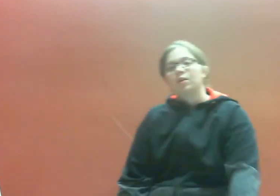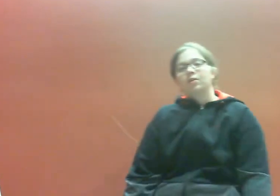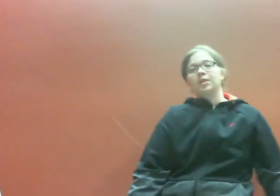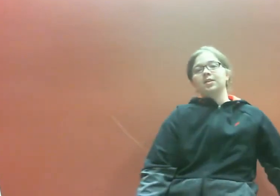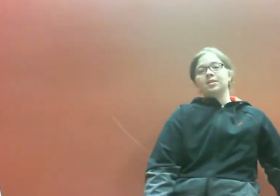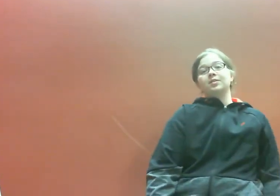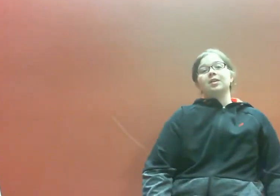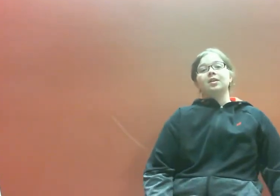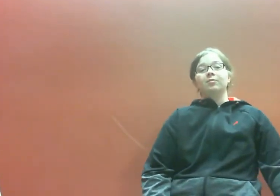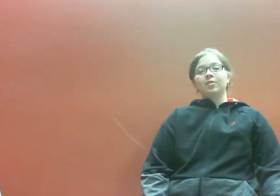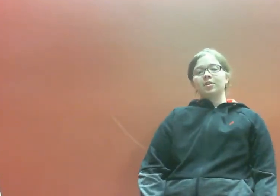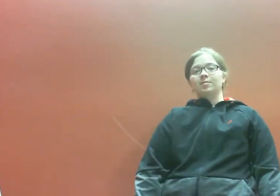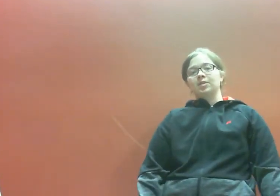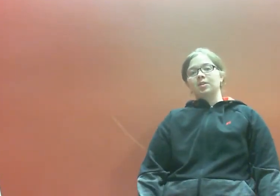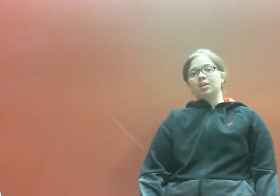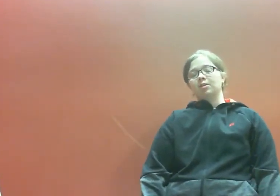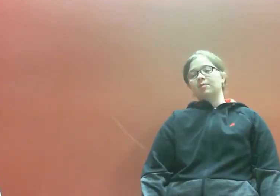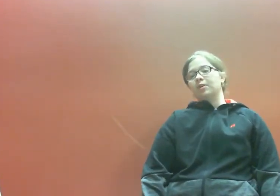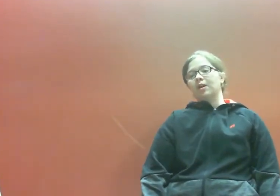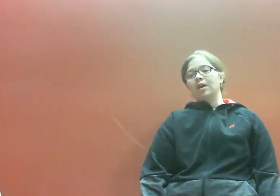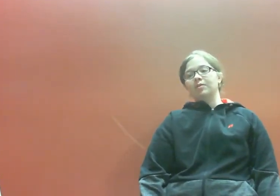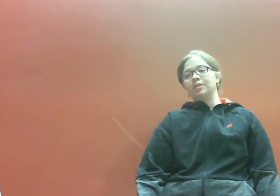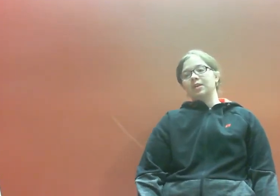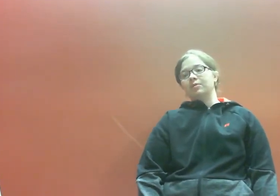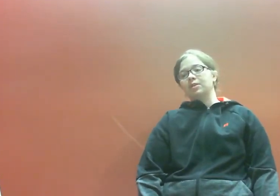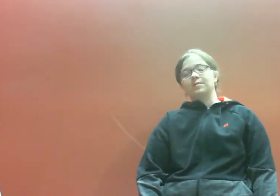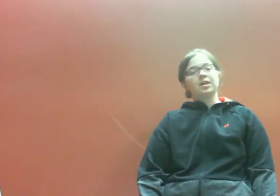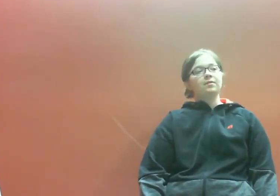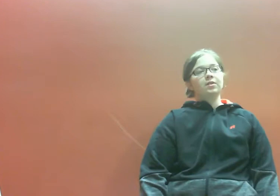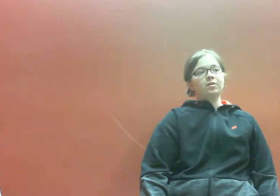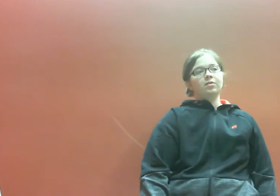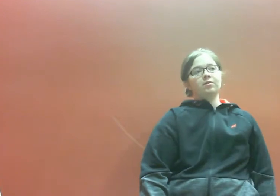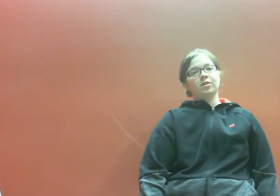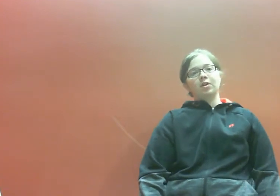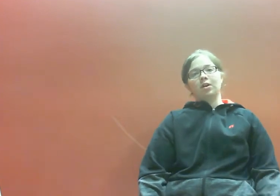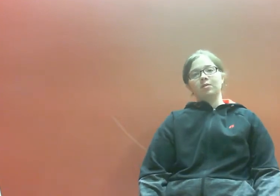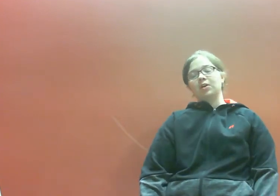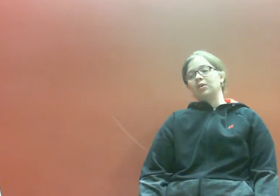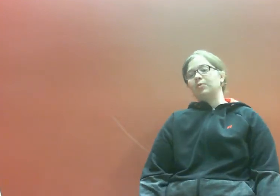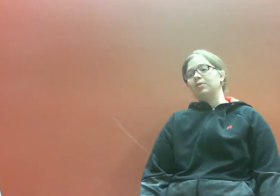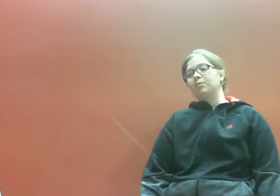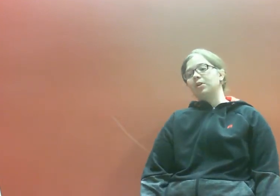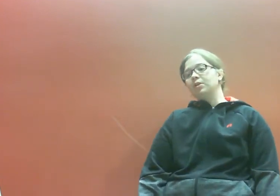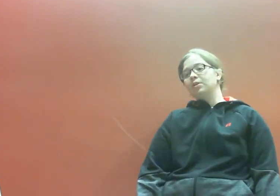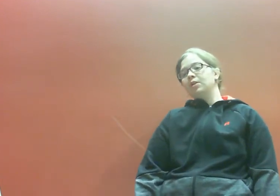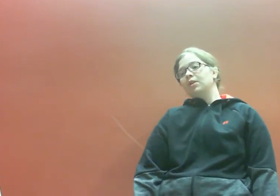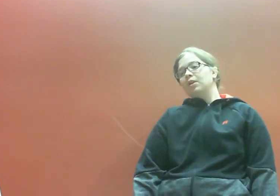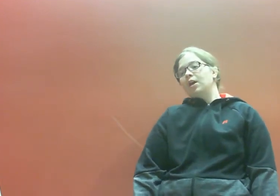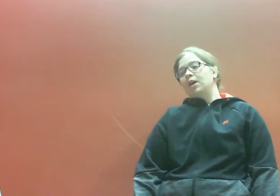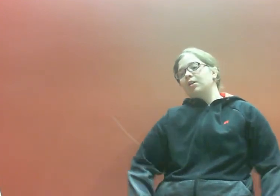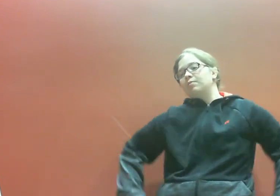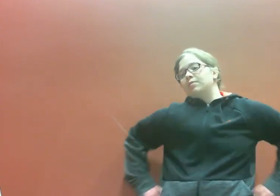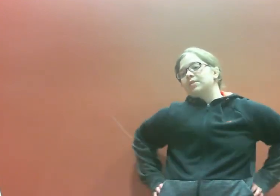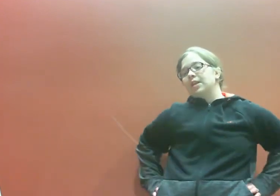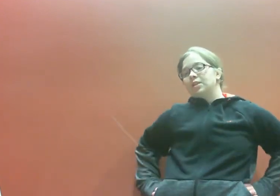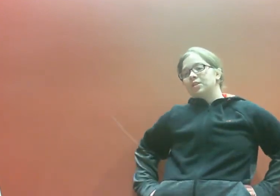Okay, so tonight I'm going to be talking about how sound is made if you look over on PowerPoint 1. Slide